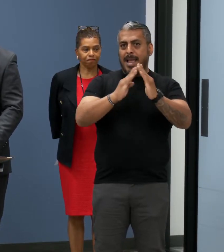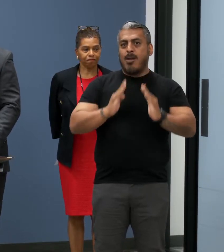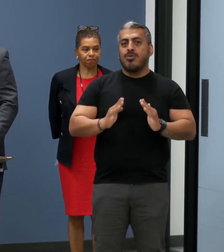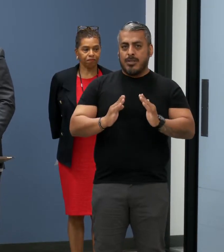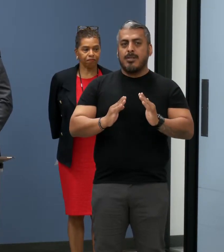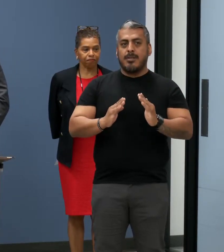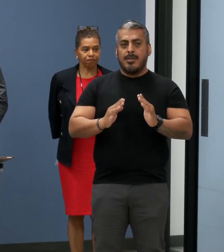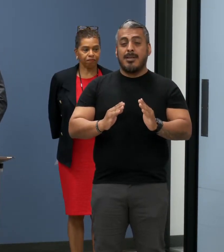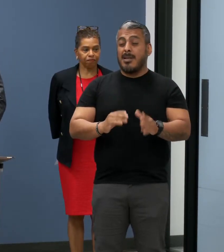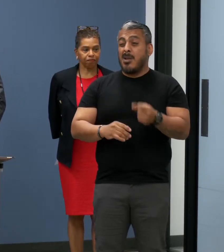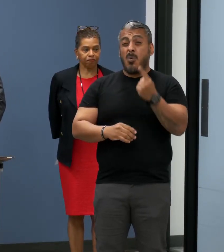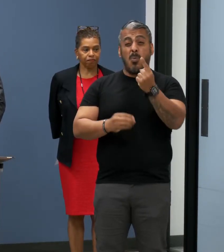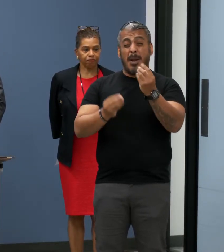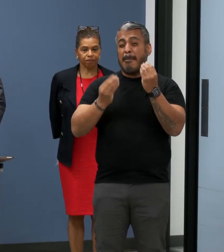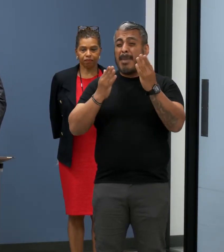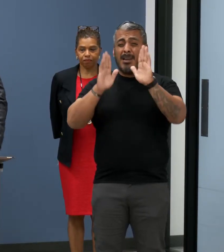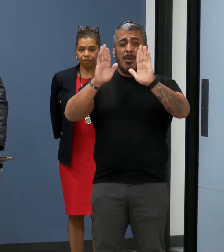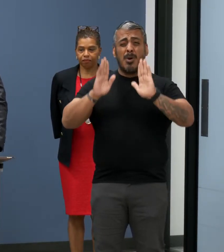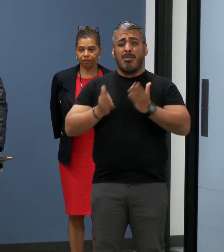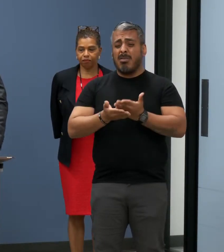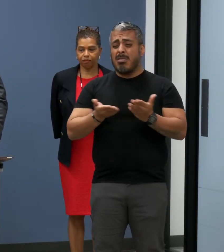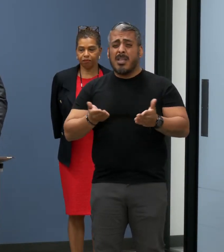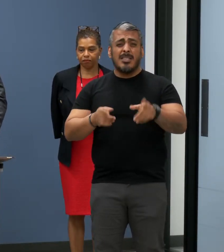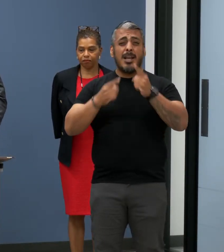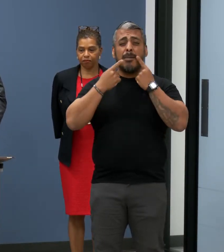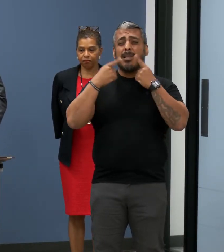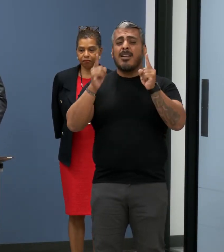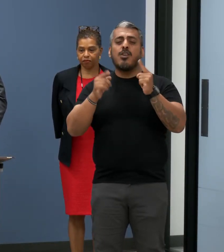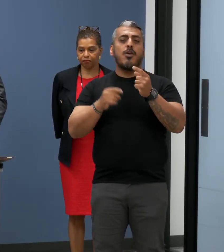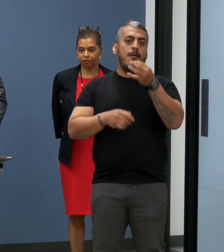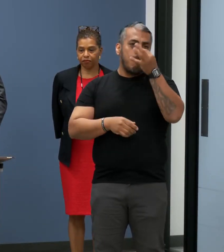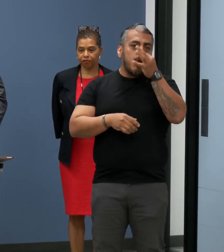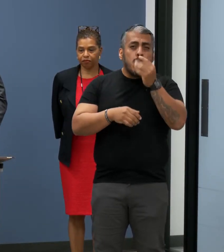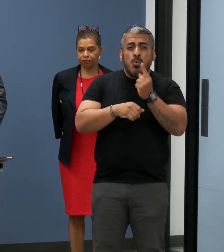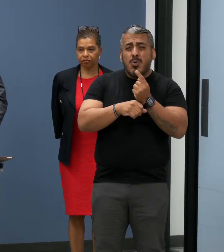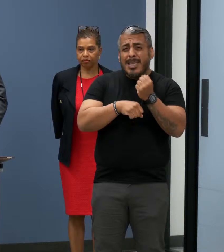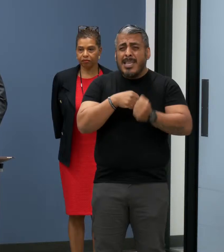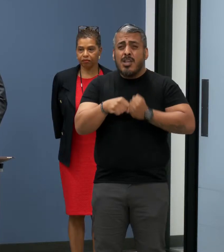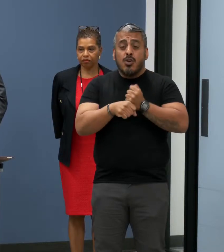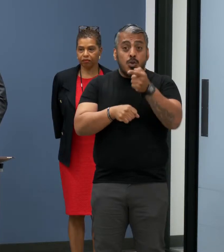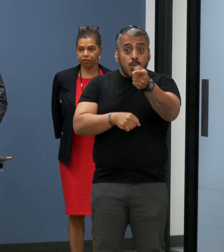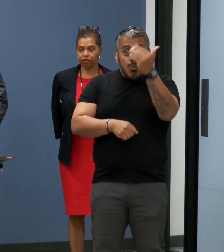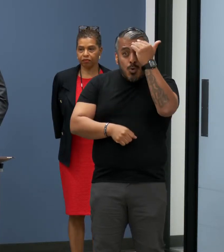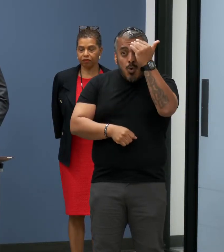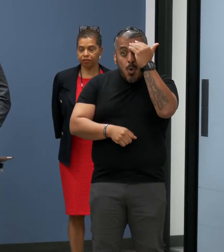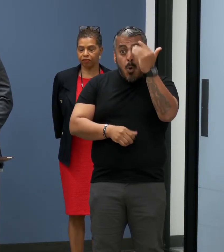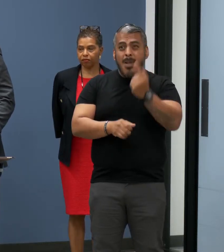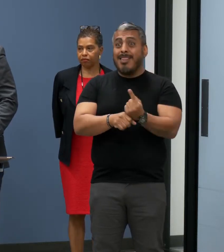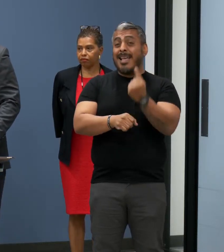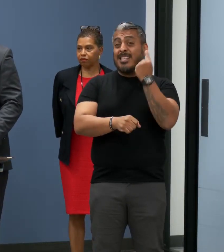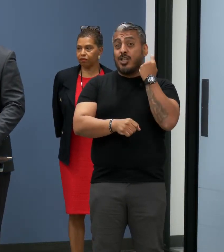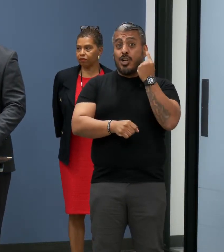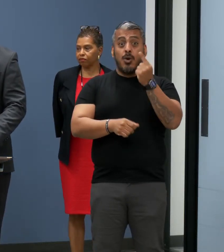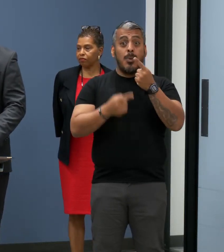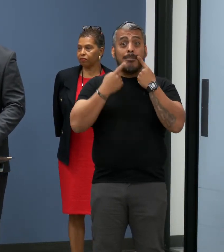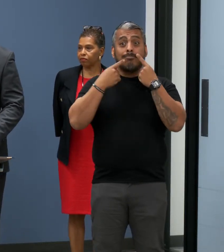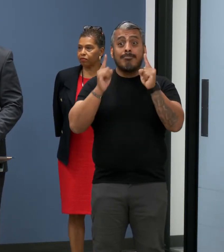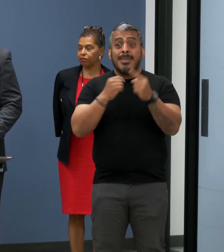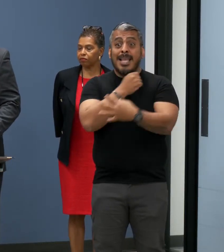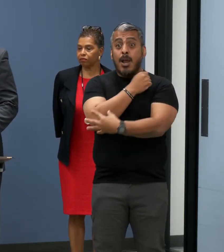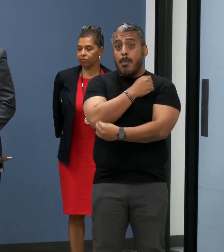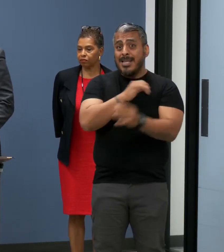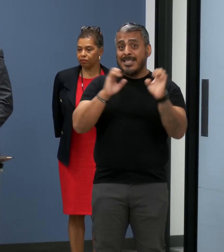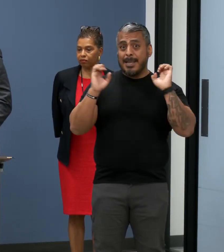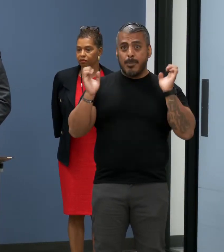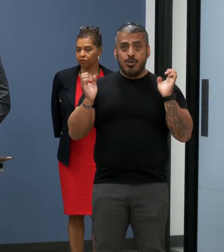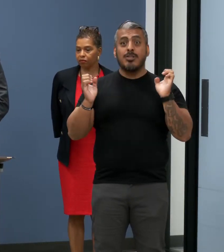And it's one of the many incredible things that we've accomplished over the past year. As you know, last year we proclaimed a homelessness